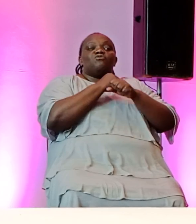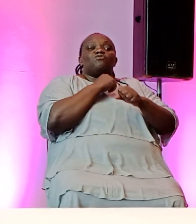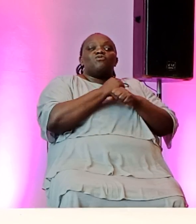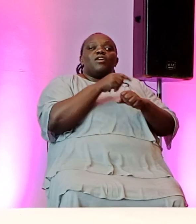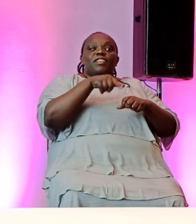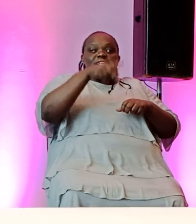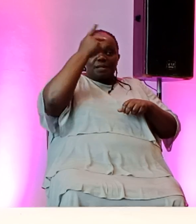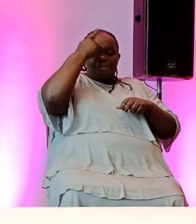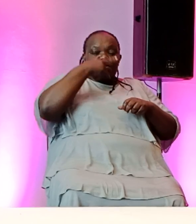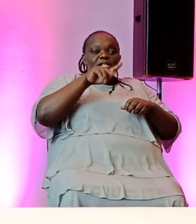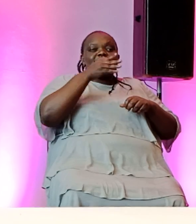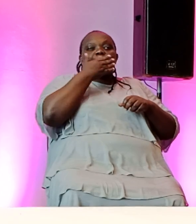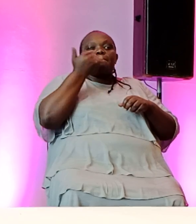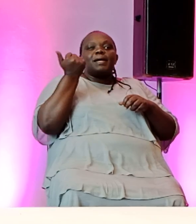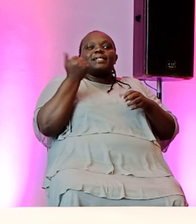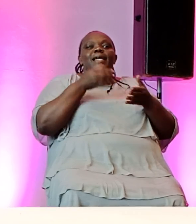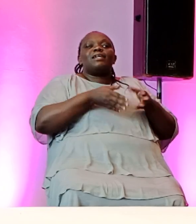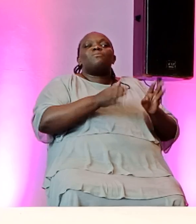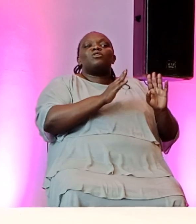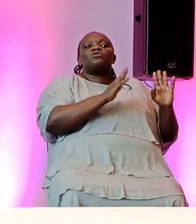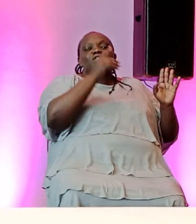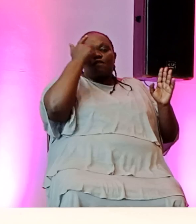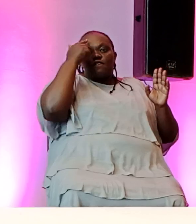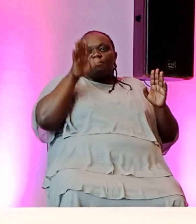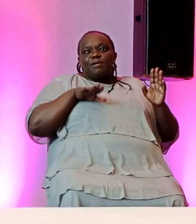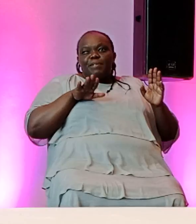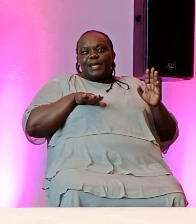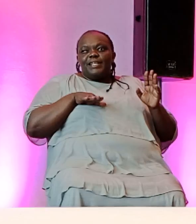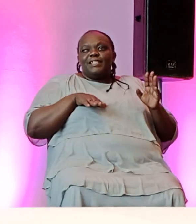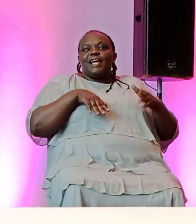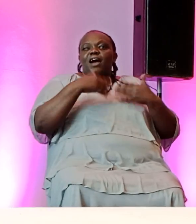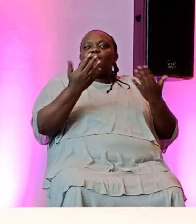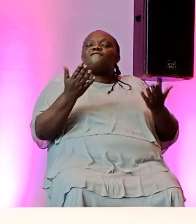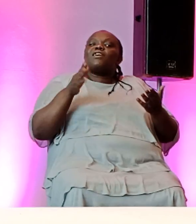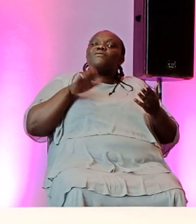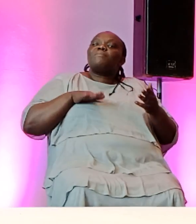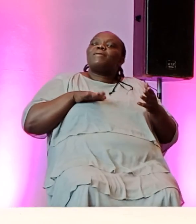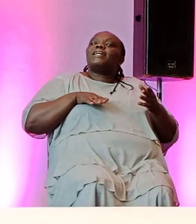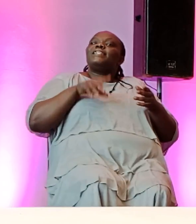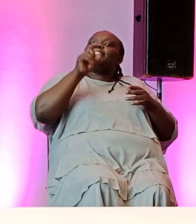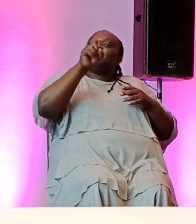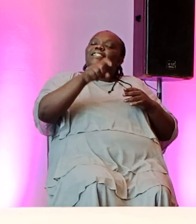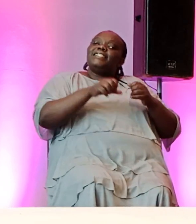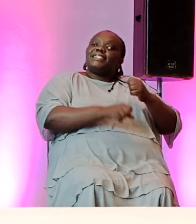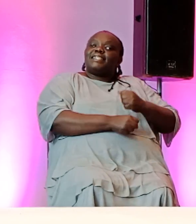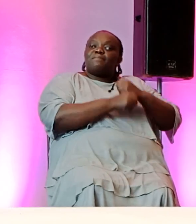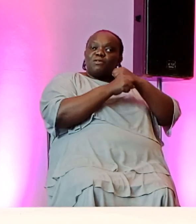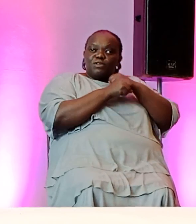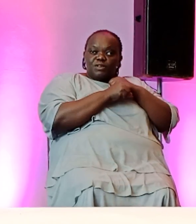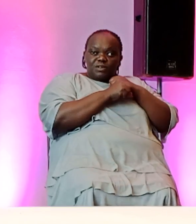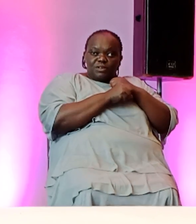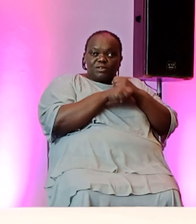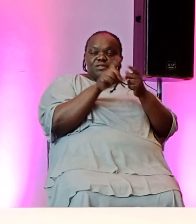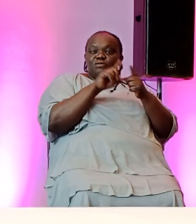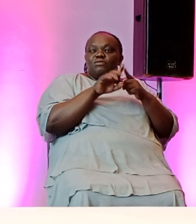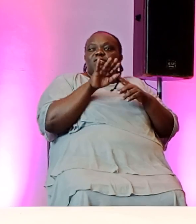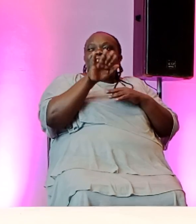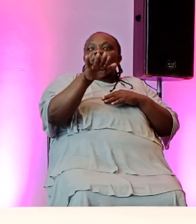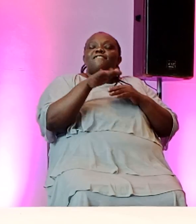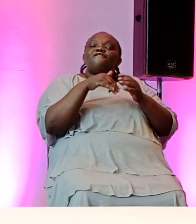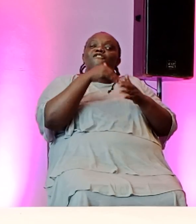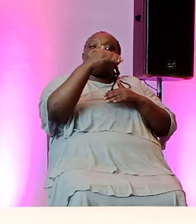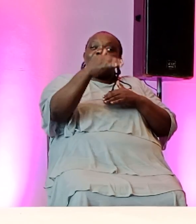better policies and opportunities for women. However, women also need support to step